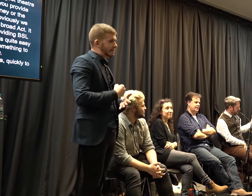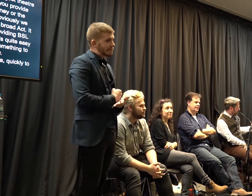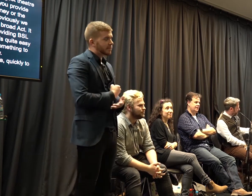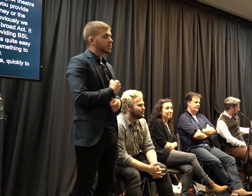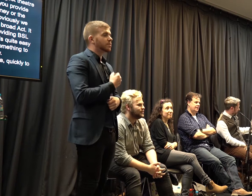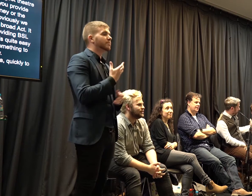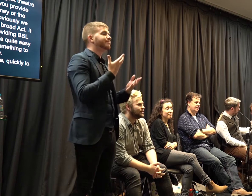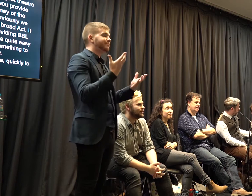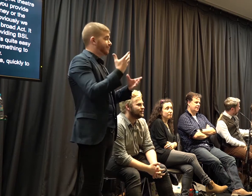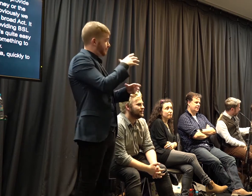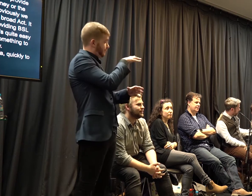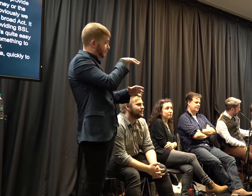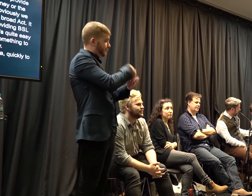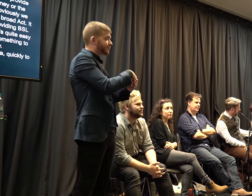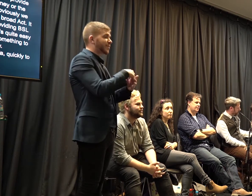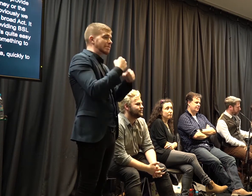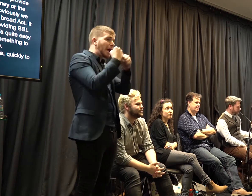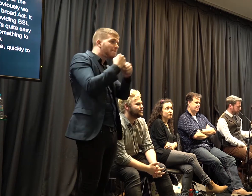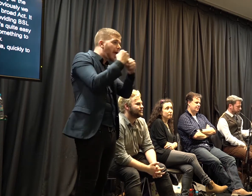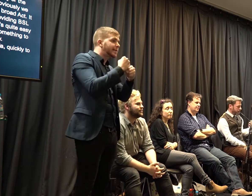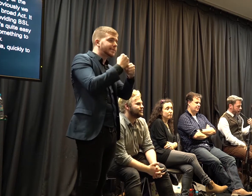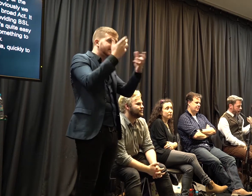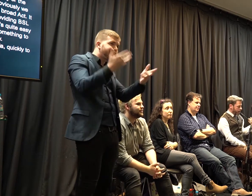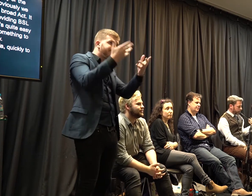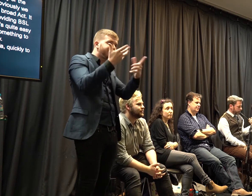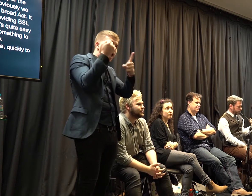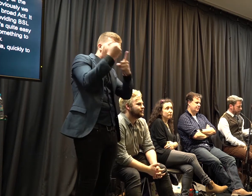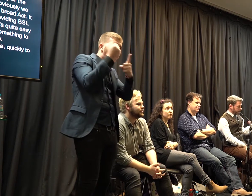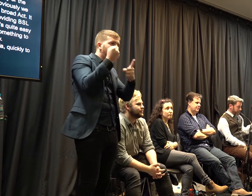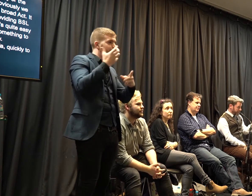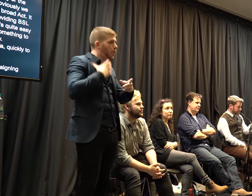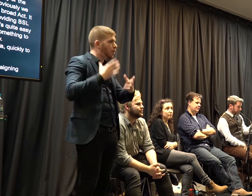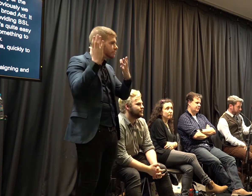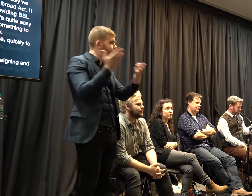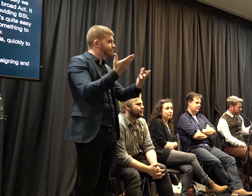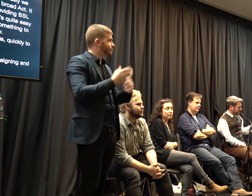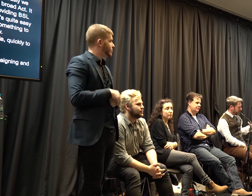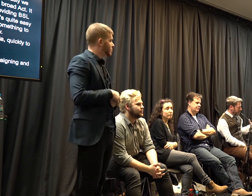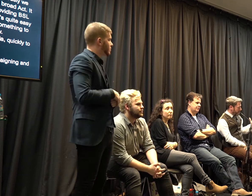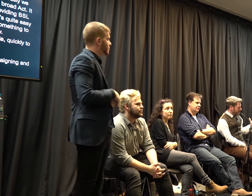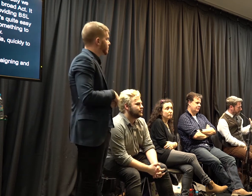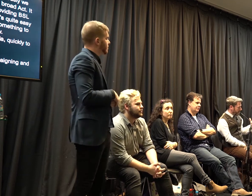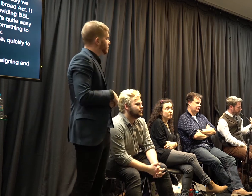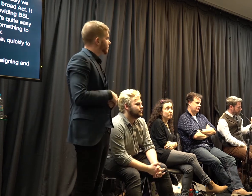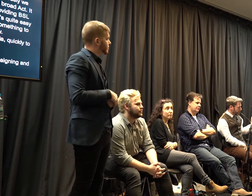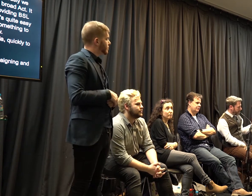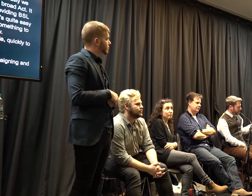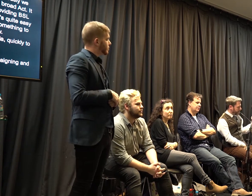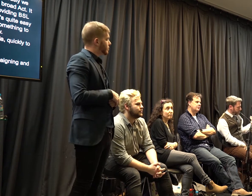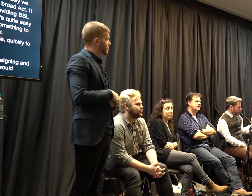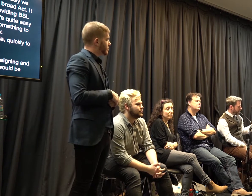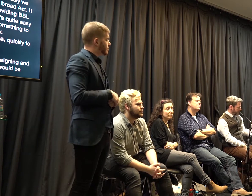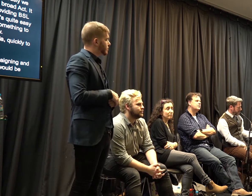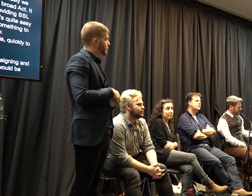because obviously your work involves campaigning and lobbying in many respects, but, and I did say I would be provocative,